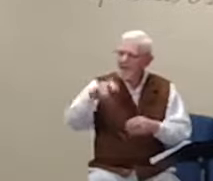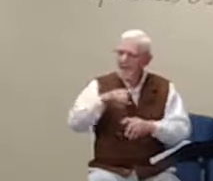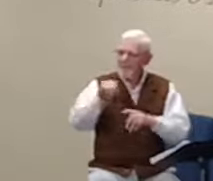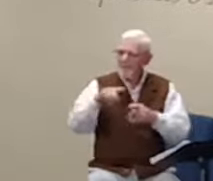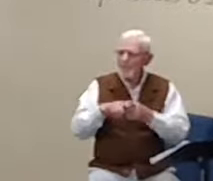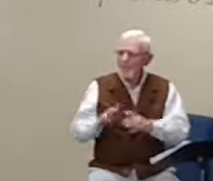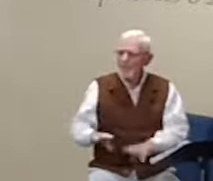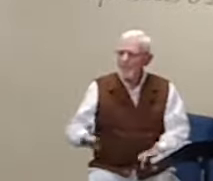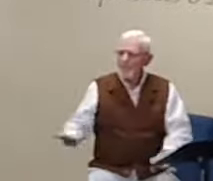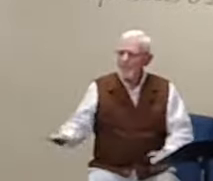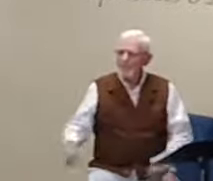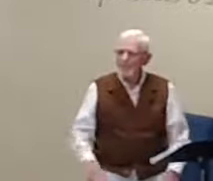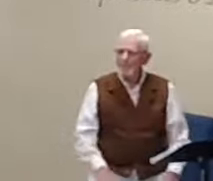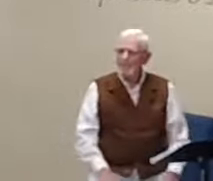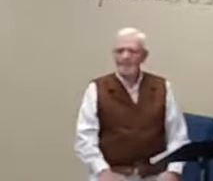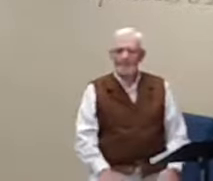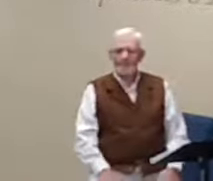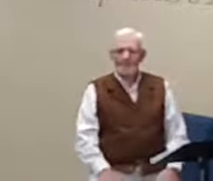of